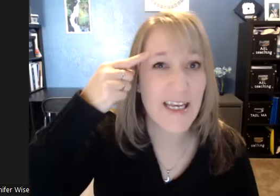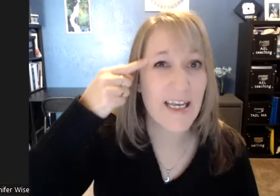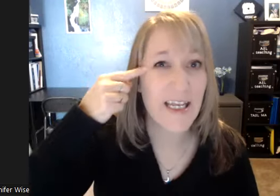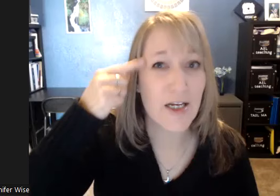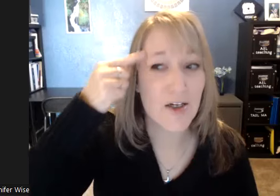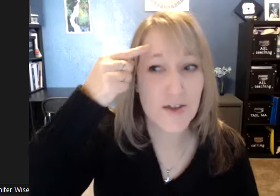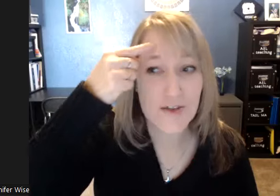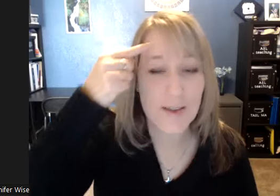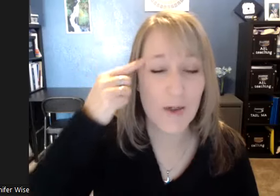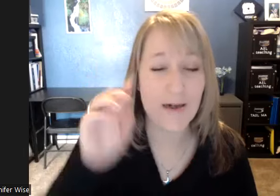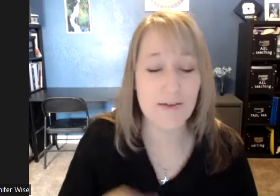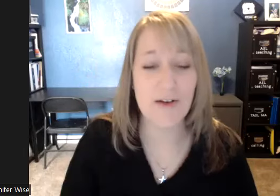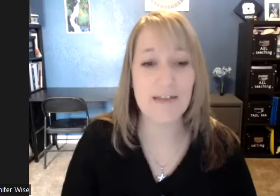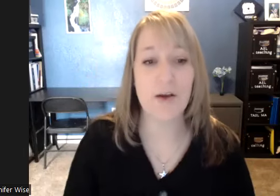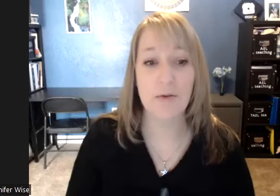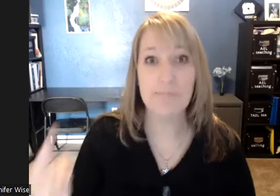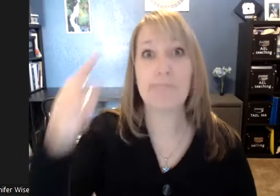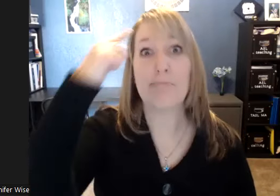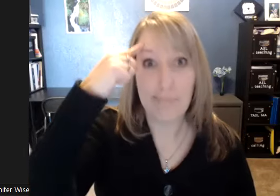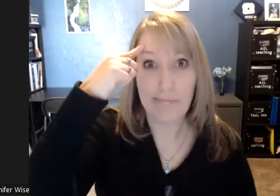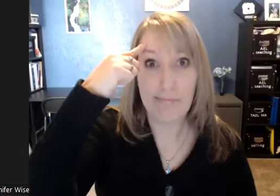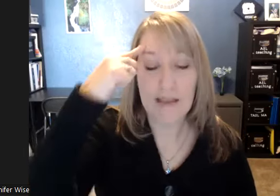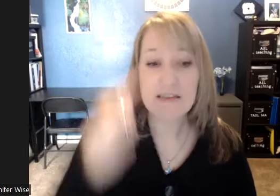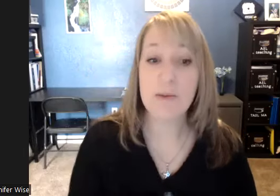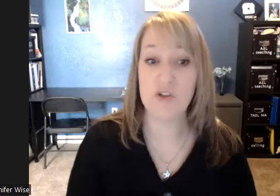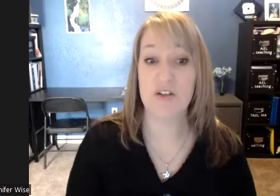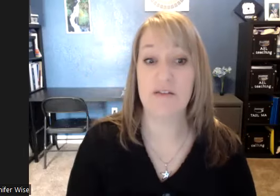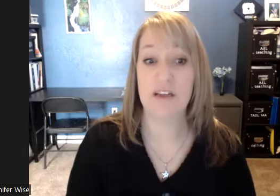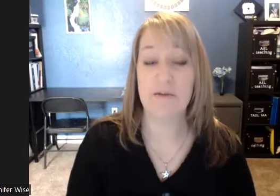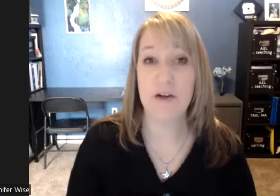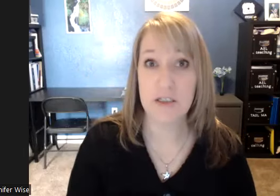in here somewhere, you're fine. So some people do it in the front too.